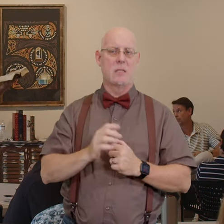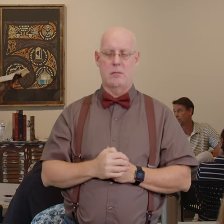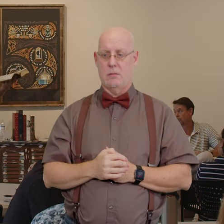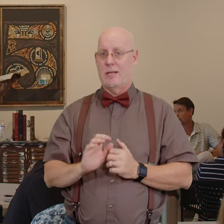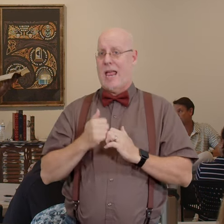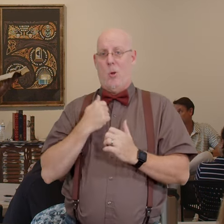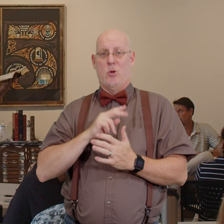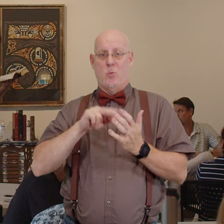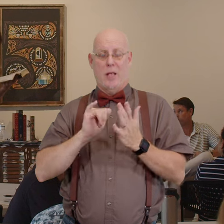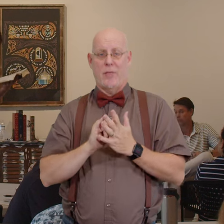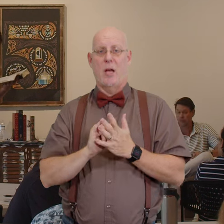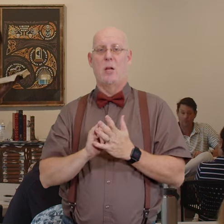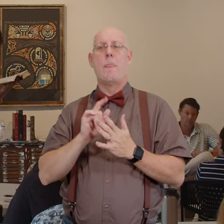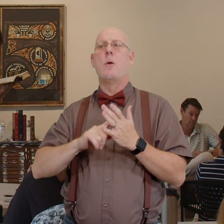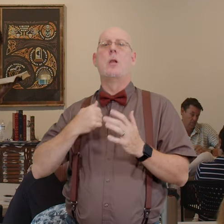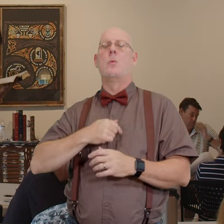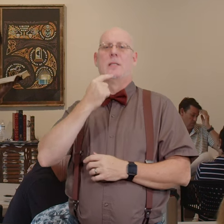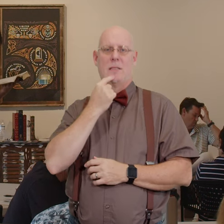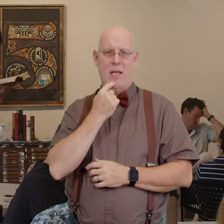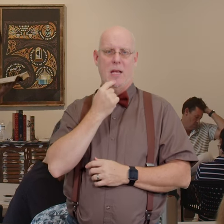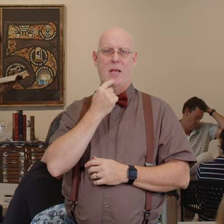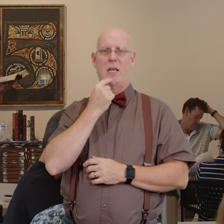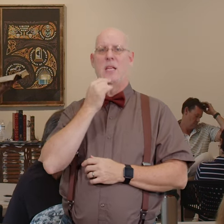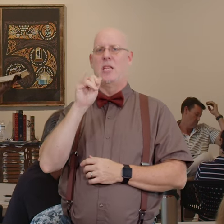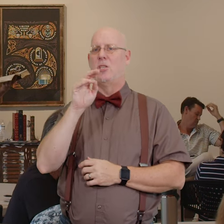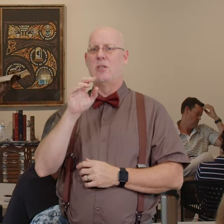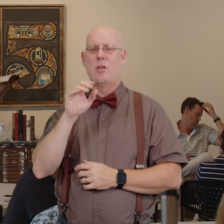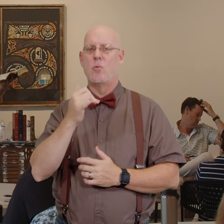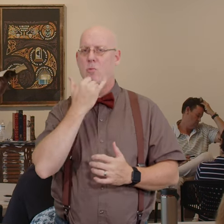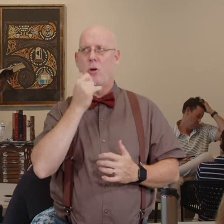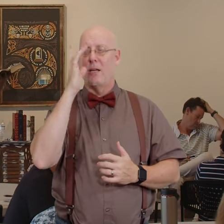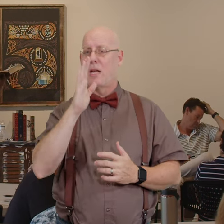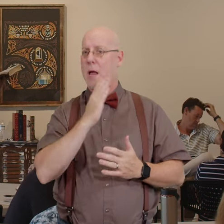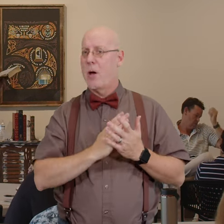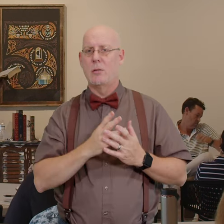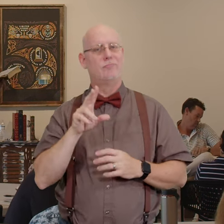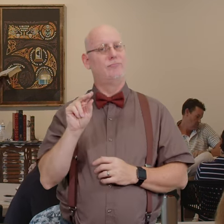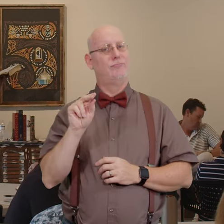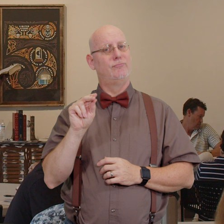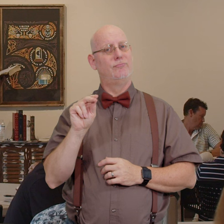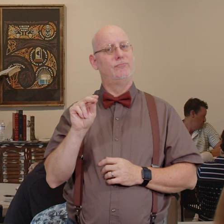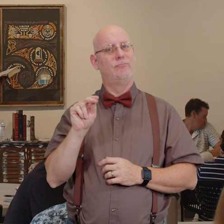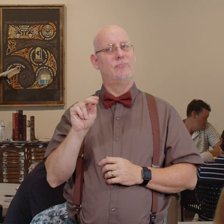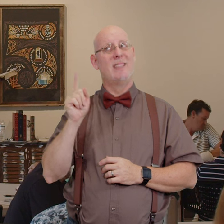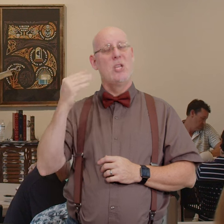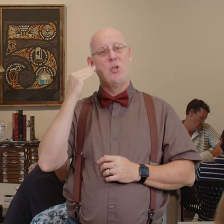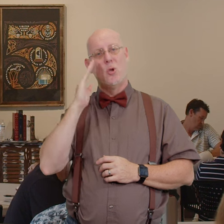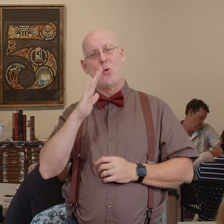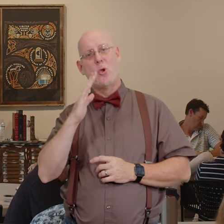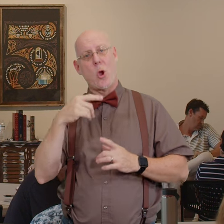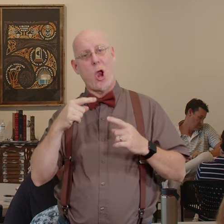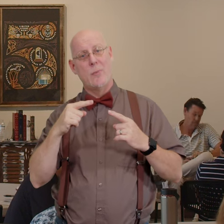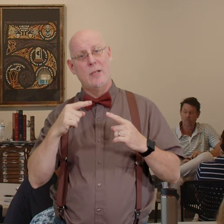less. At least that's how we read it. For what shall we say then? Is there injustice on God's part? By no means. So he